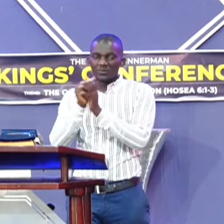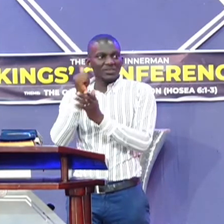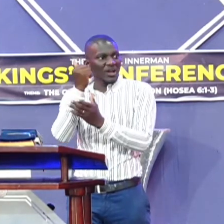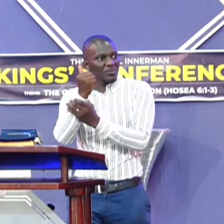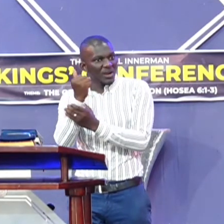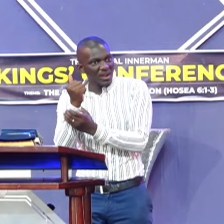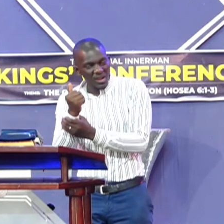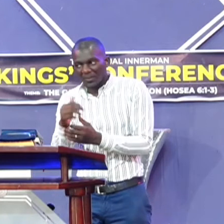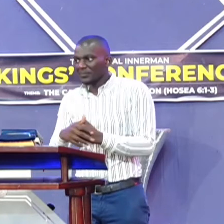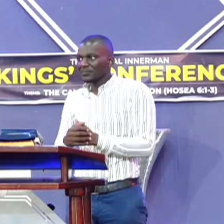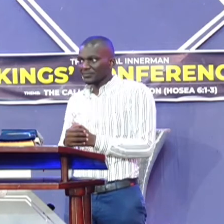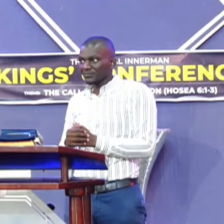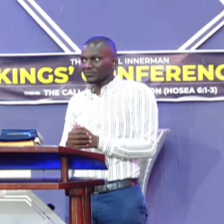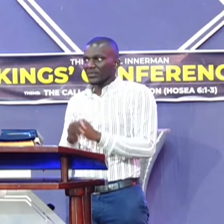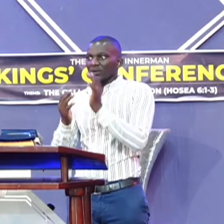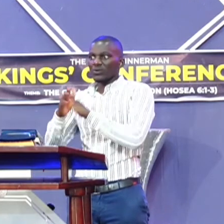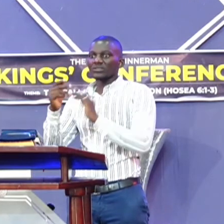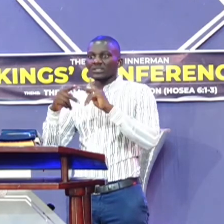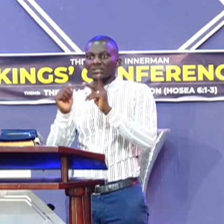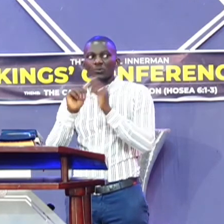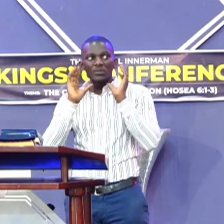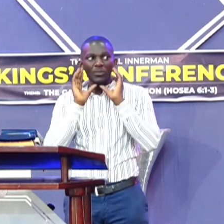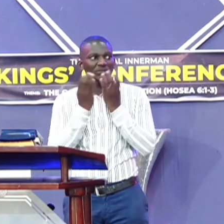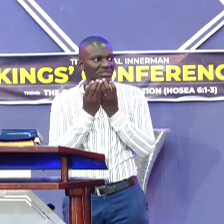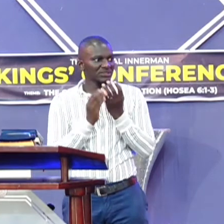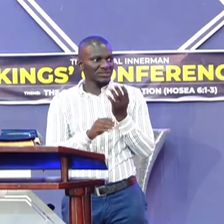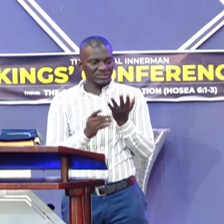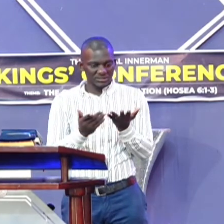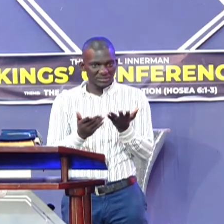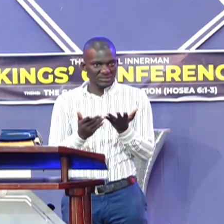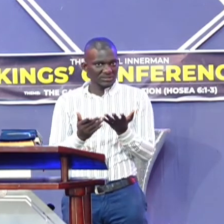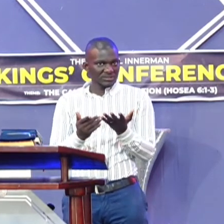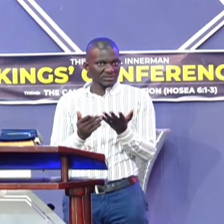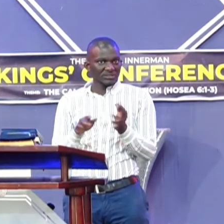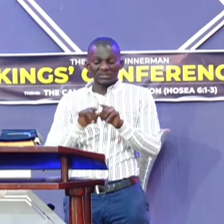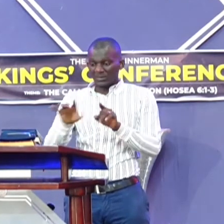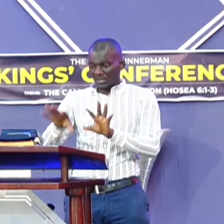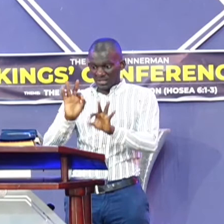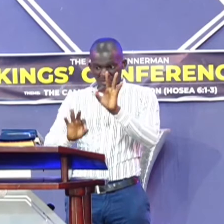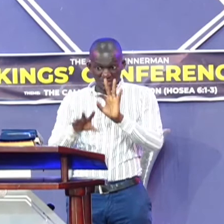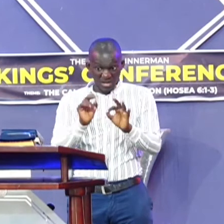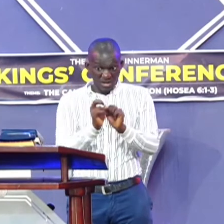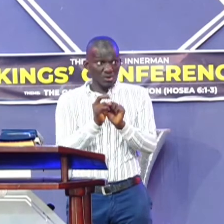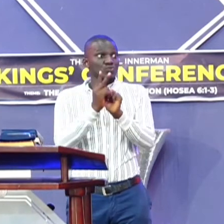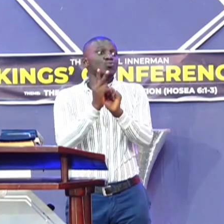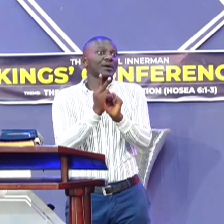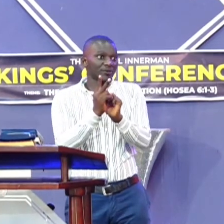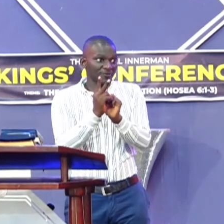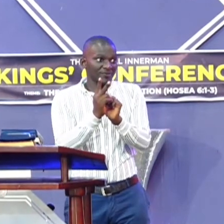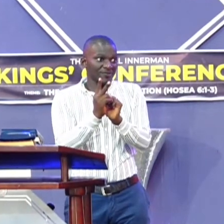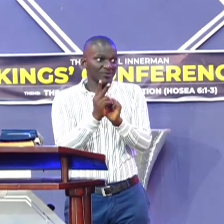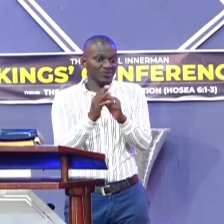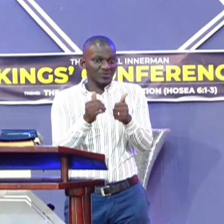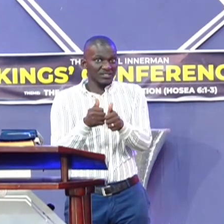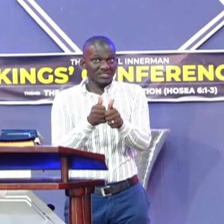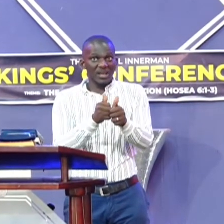Noah. He began with Abraham. He began with Moses. And even when he chose the